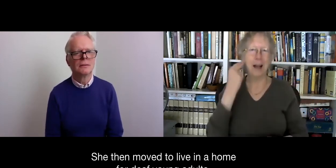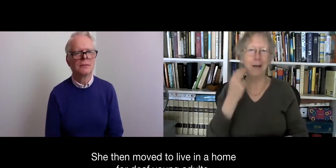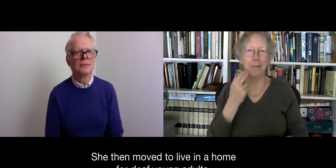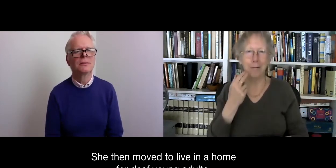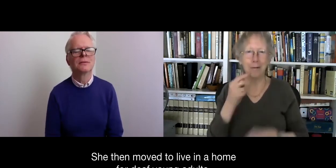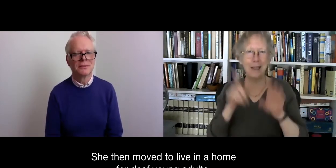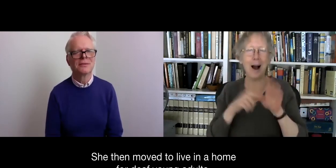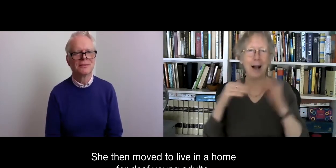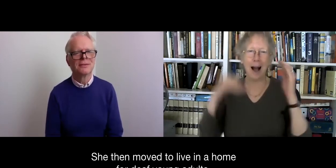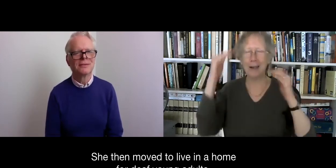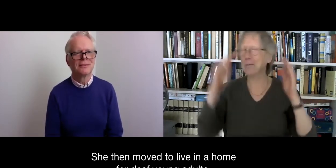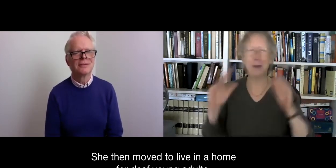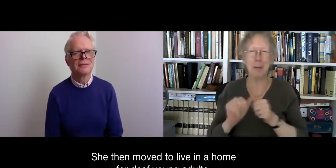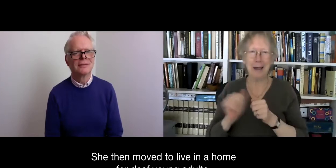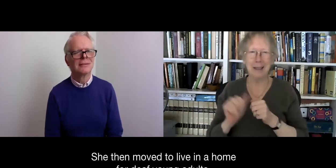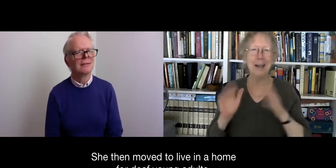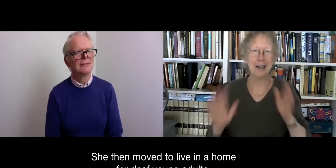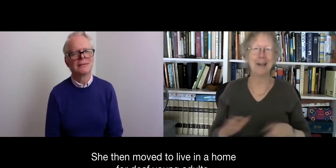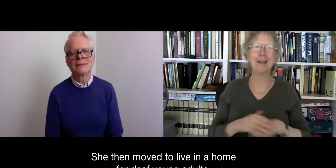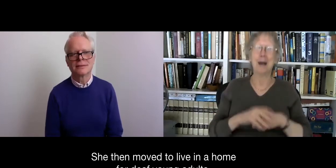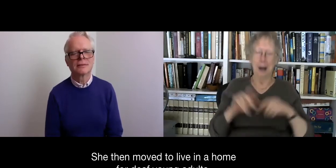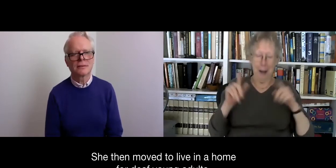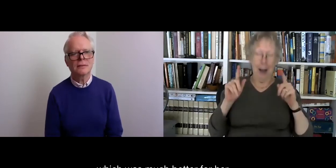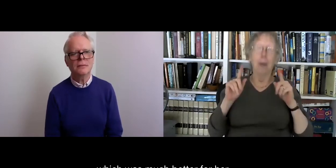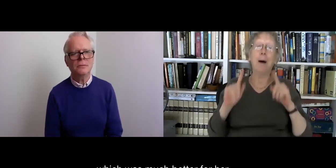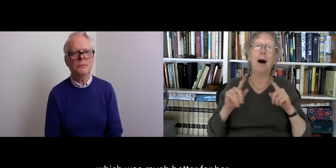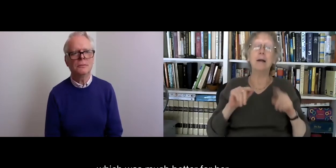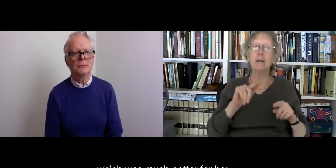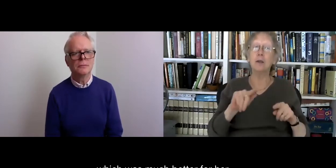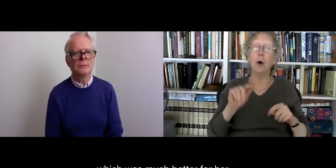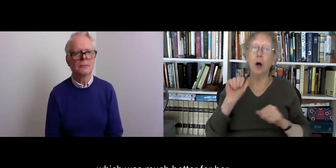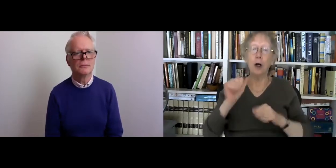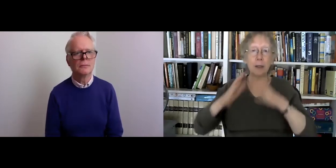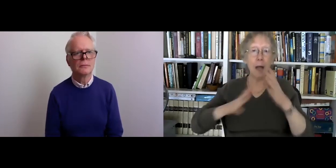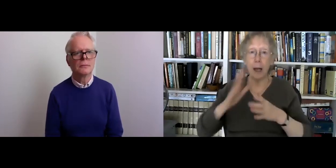She then moved to live in a home for deaf young adults, which was much better for her.